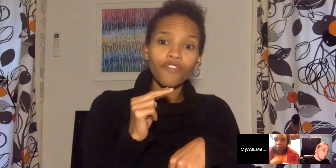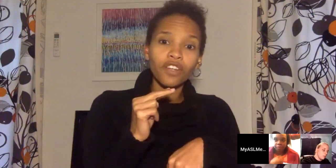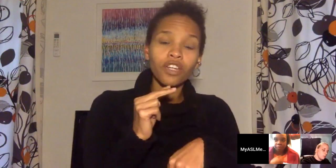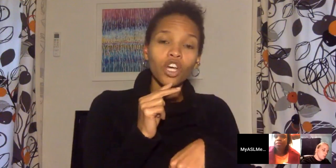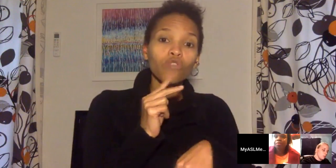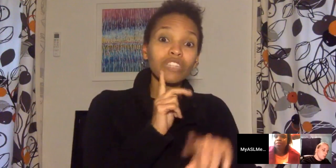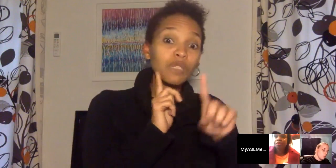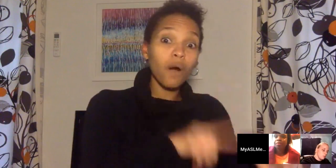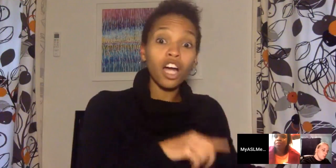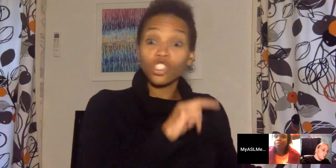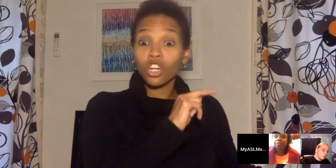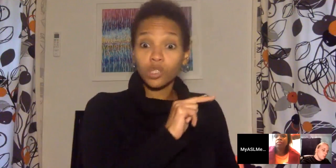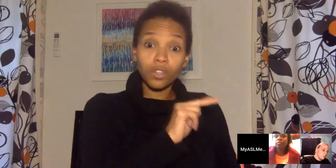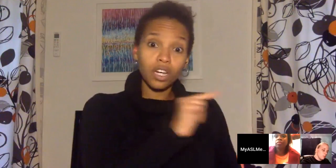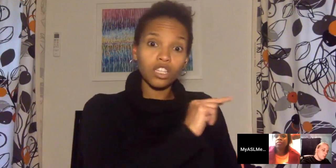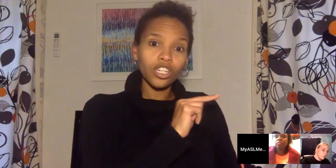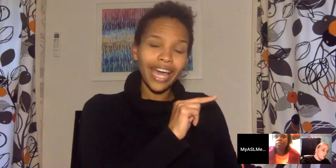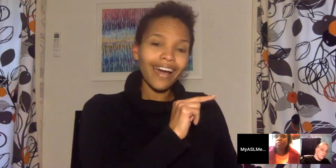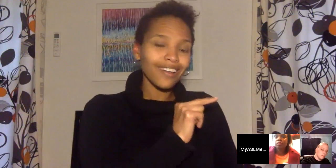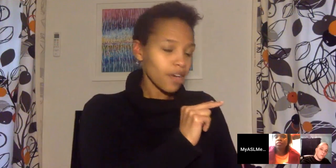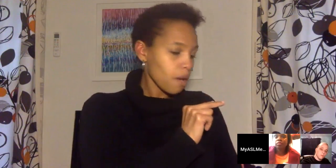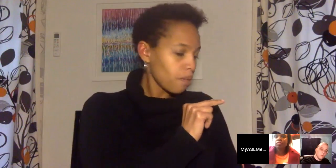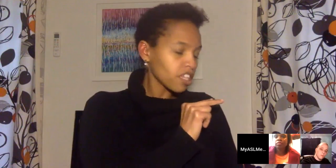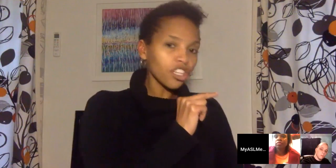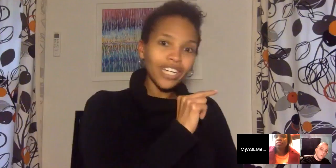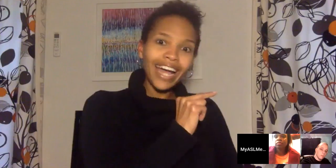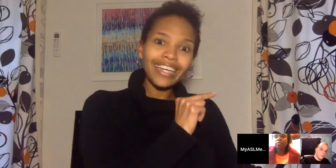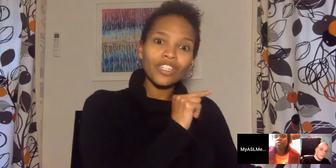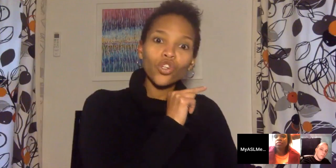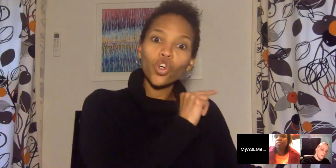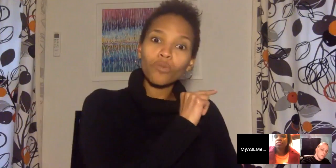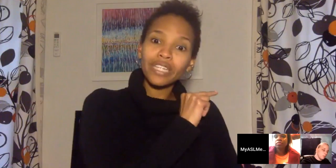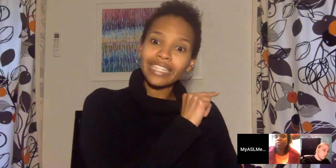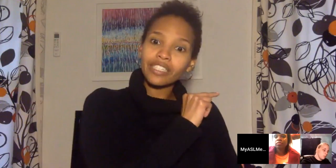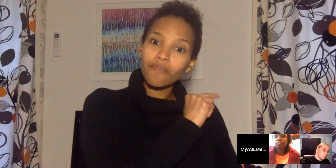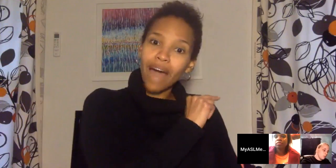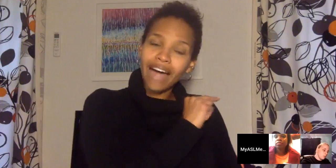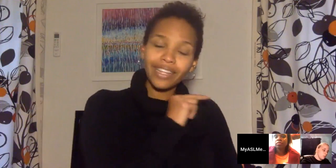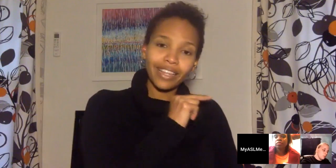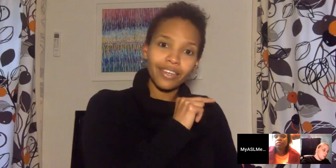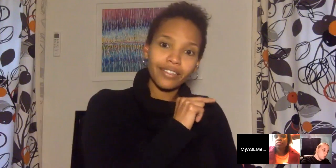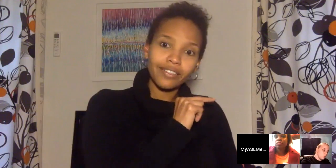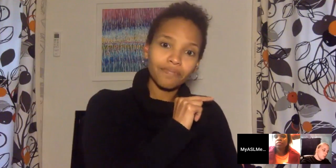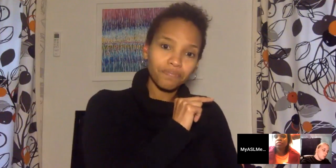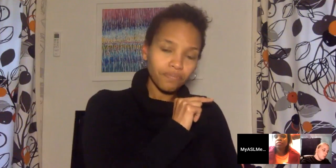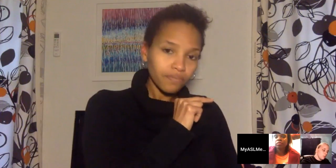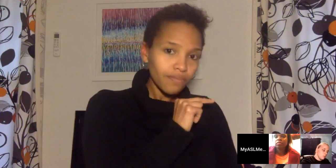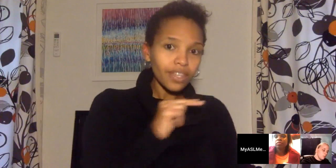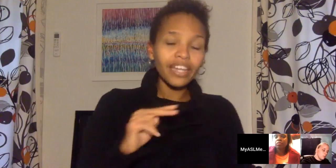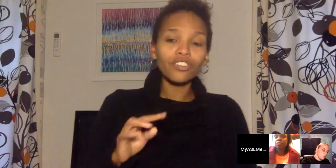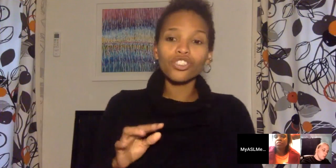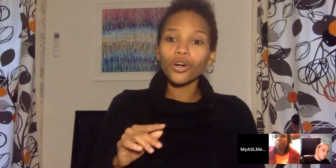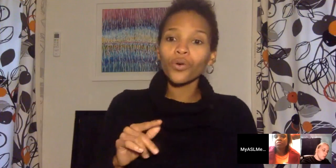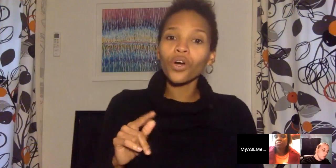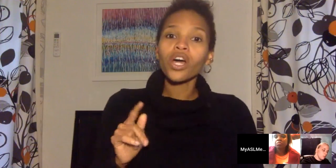often respond just with a look at, but the look at isn't normally to the back like this. And so